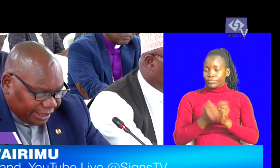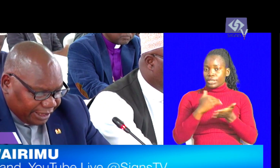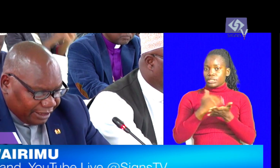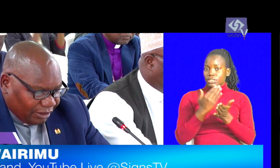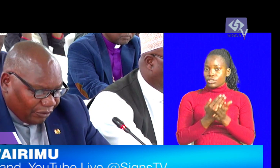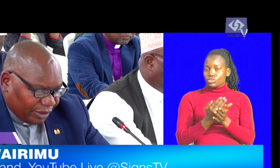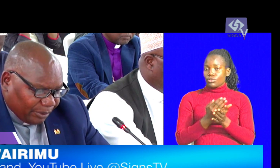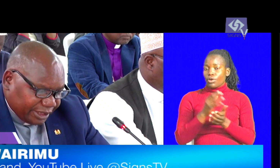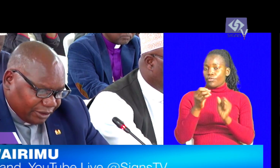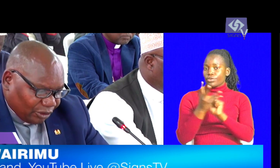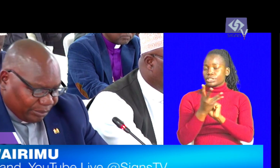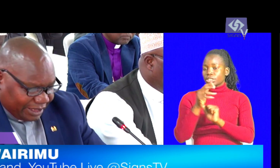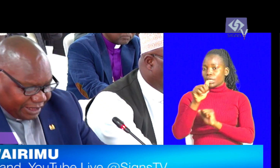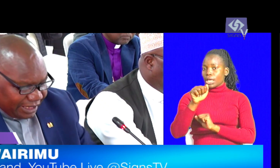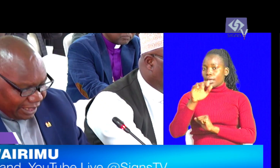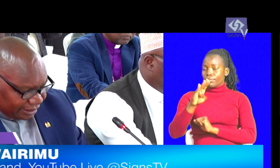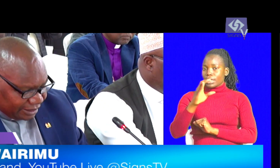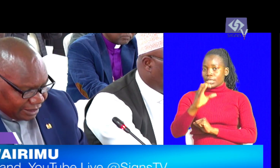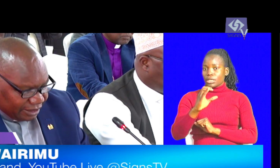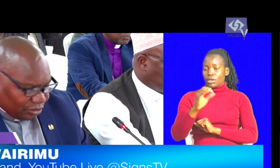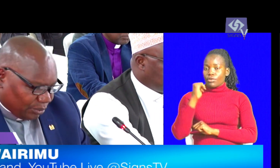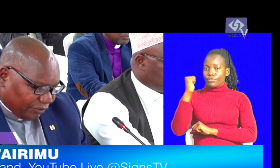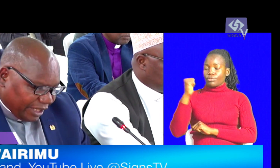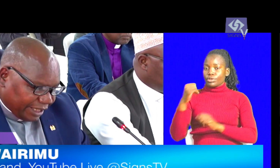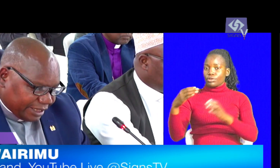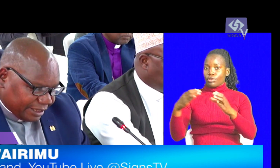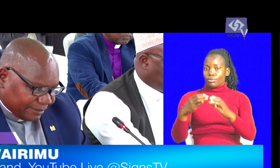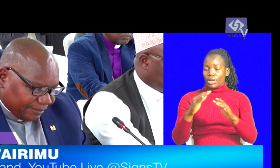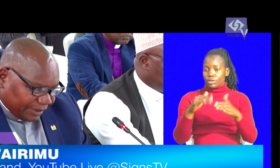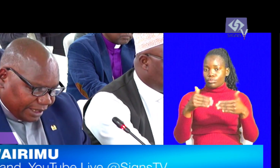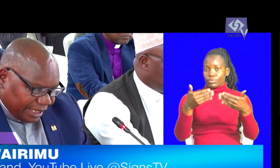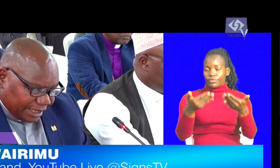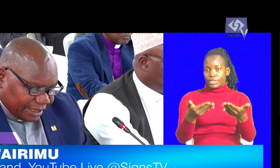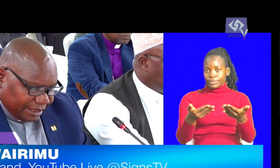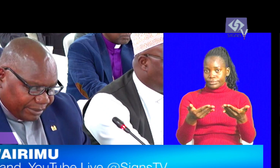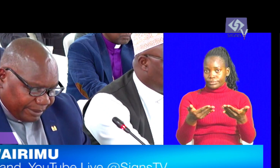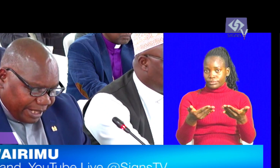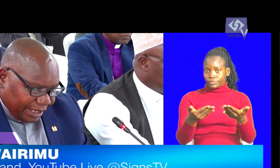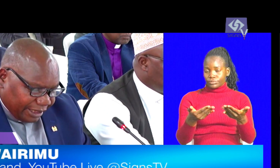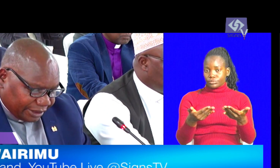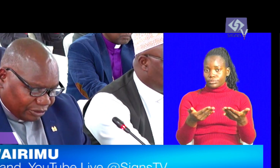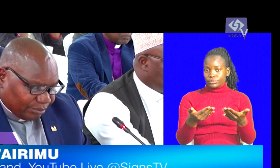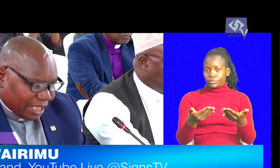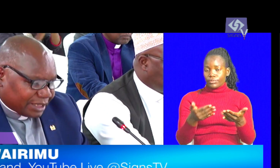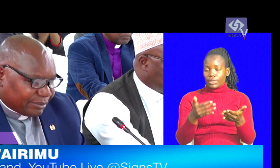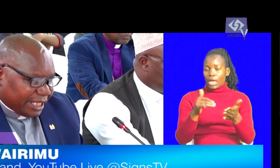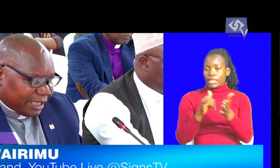C of the Political Parties Act to provide that the by-election must be held